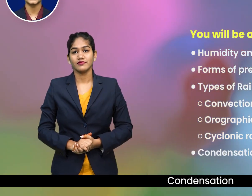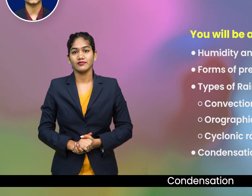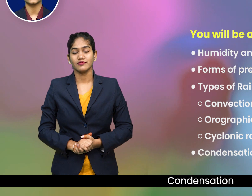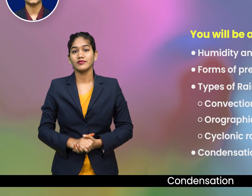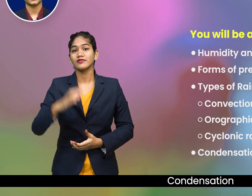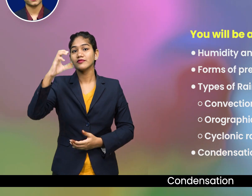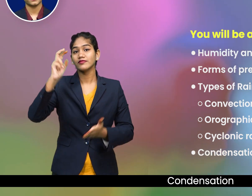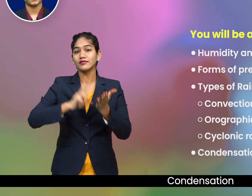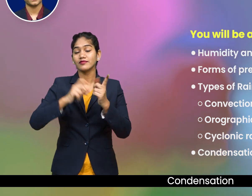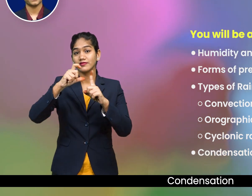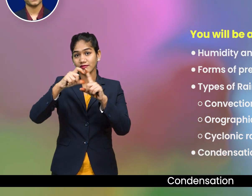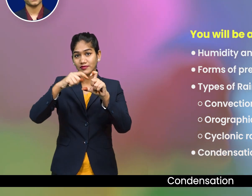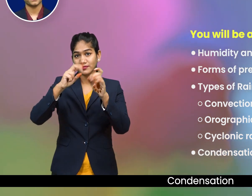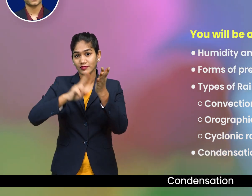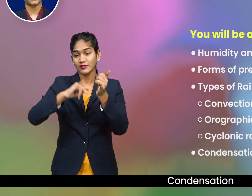condensation,